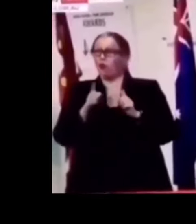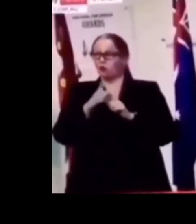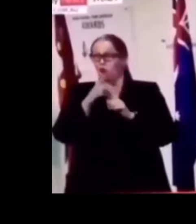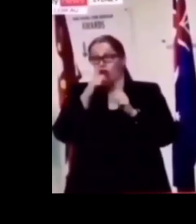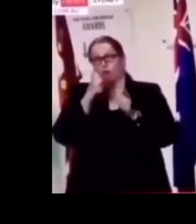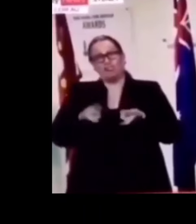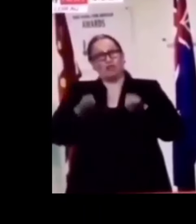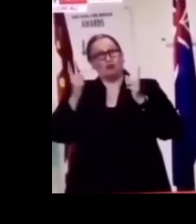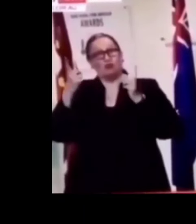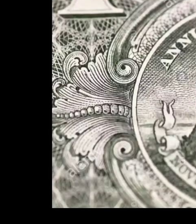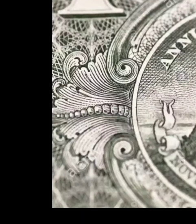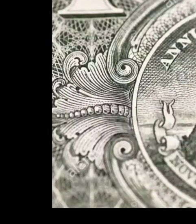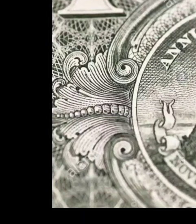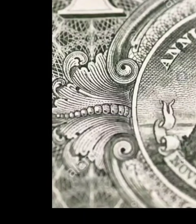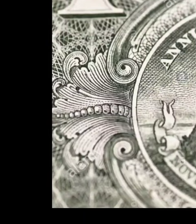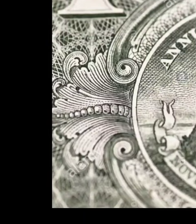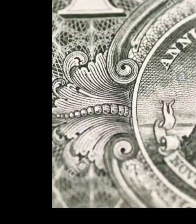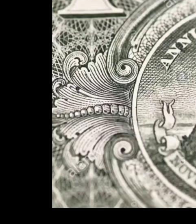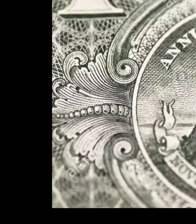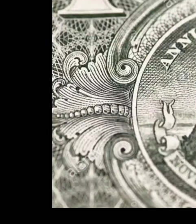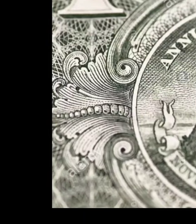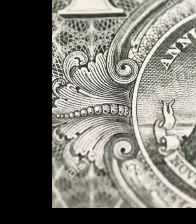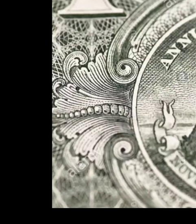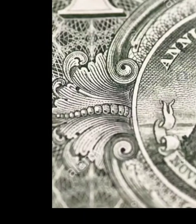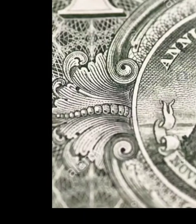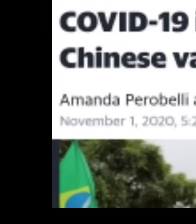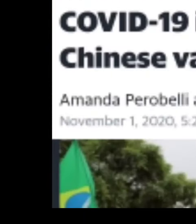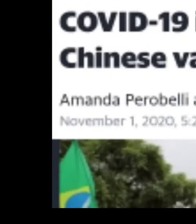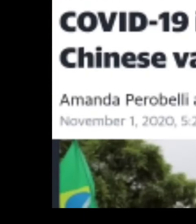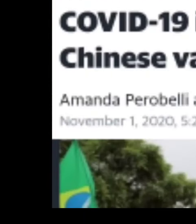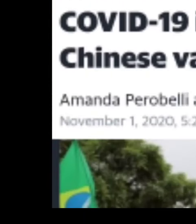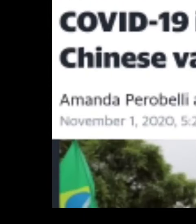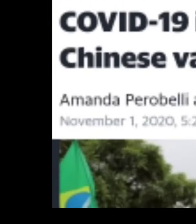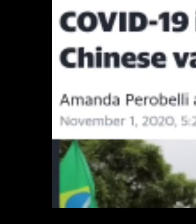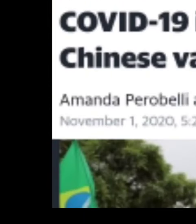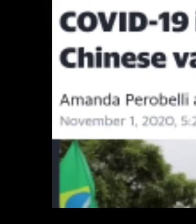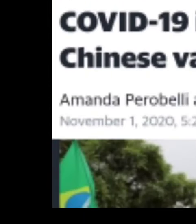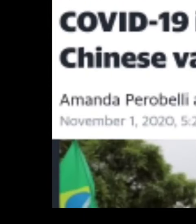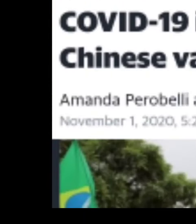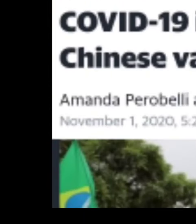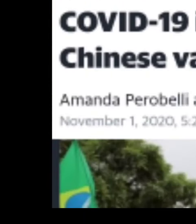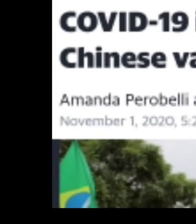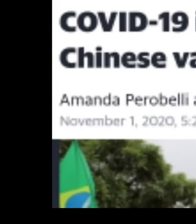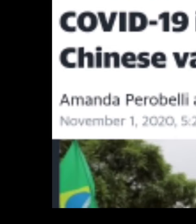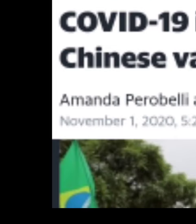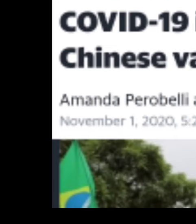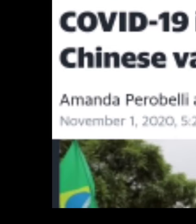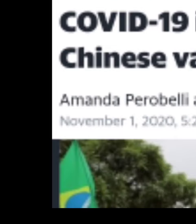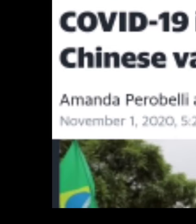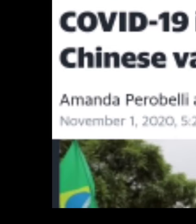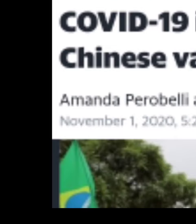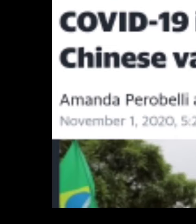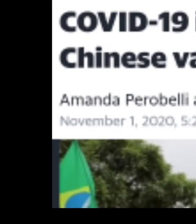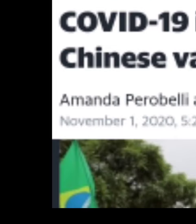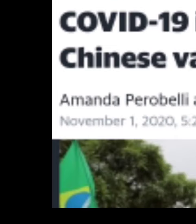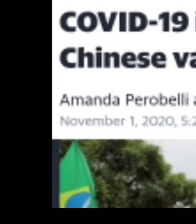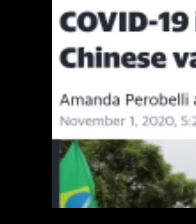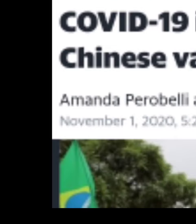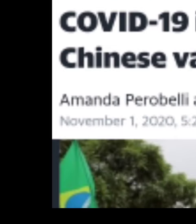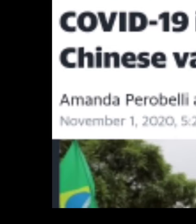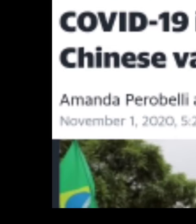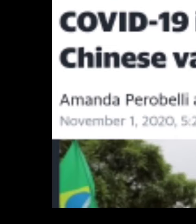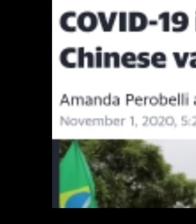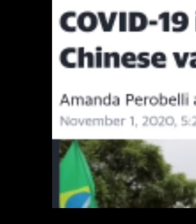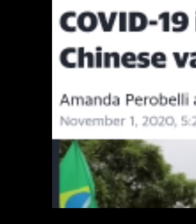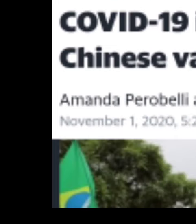treat this new world order, this new world of COVID. We must treat this new world of COVID, even in our own homes,